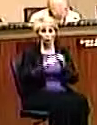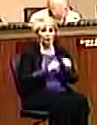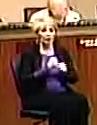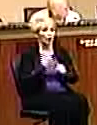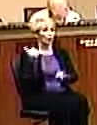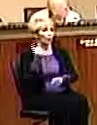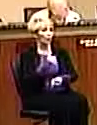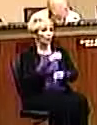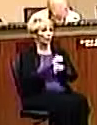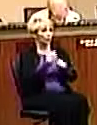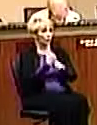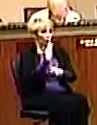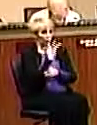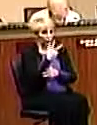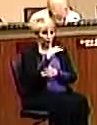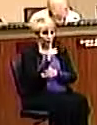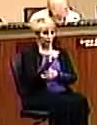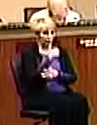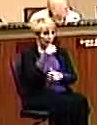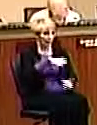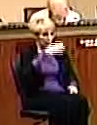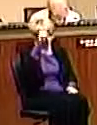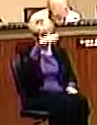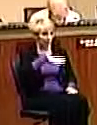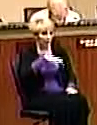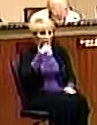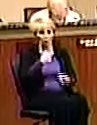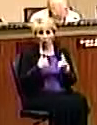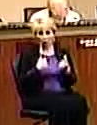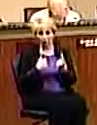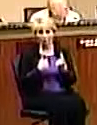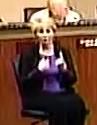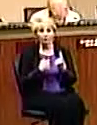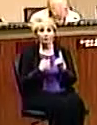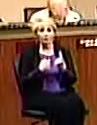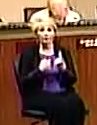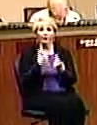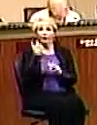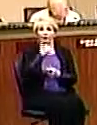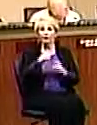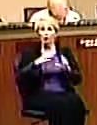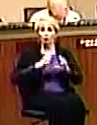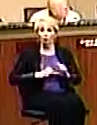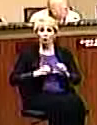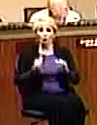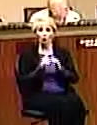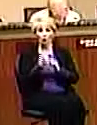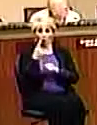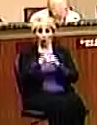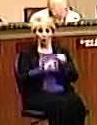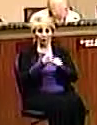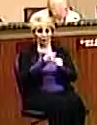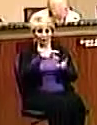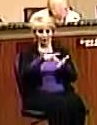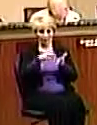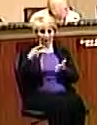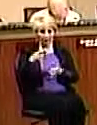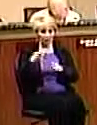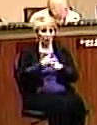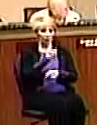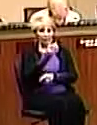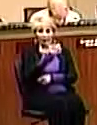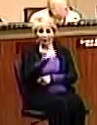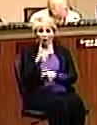We're dealing with three utilities, ladies and gentlemen, not one. Any customer with 1 year payment history from